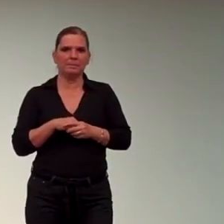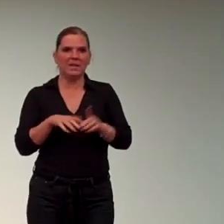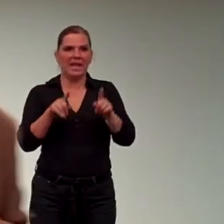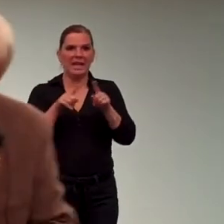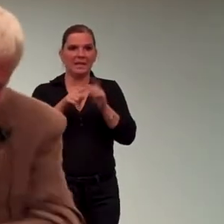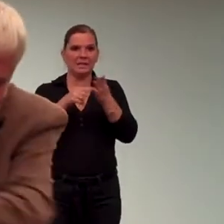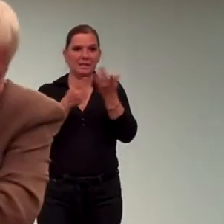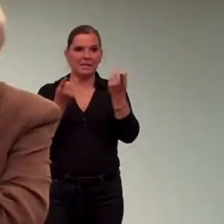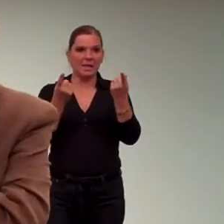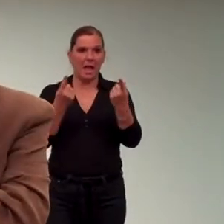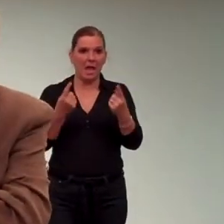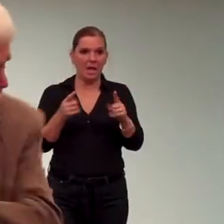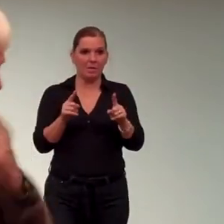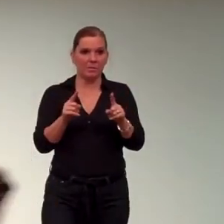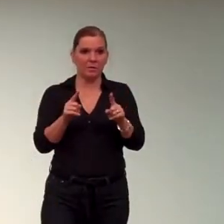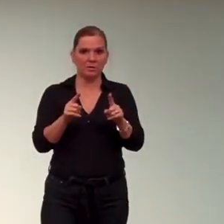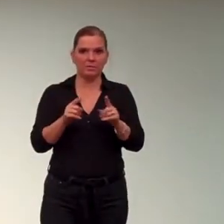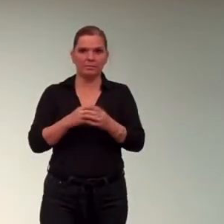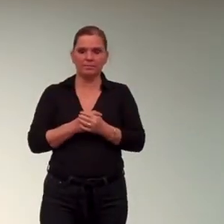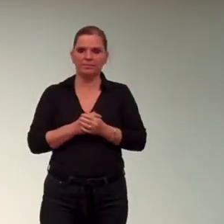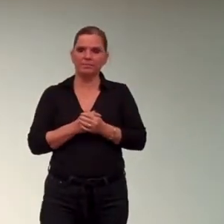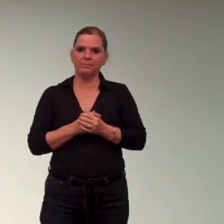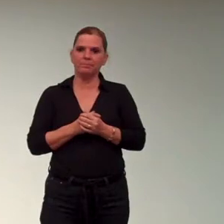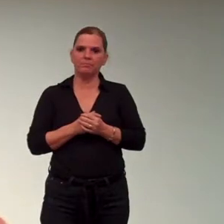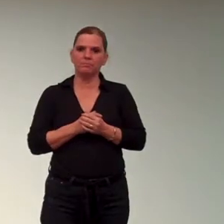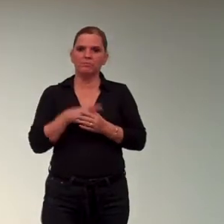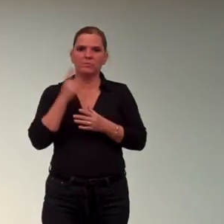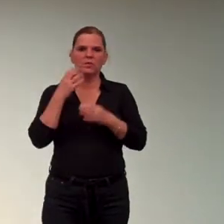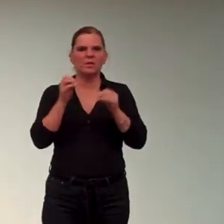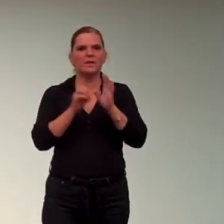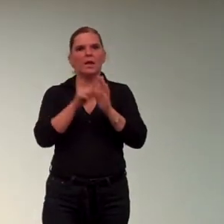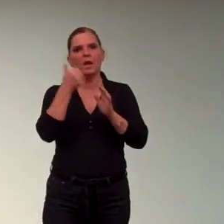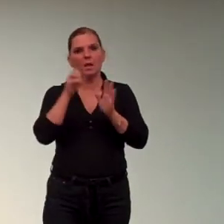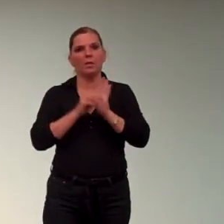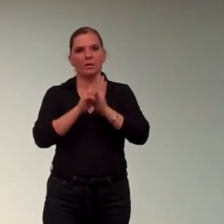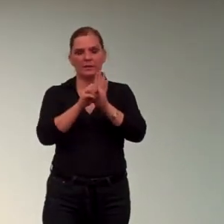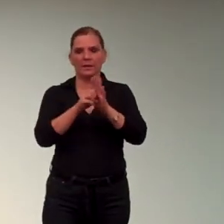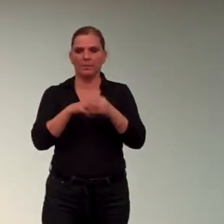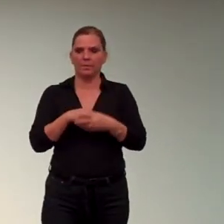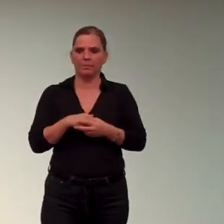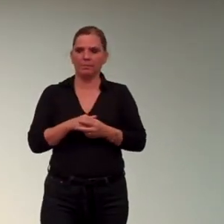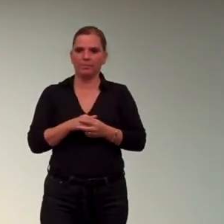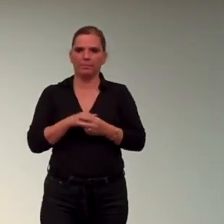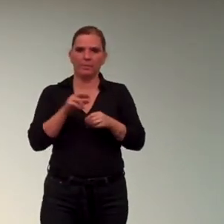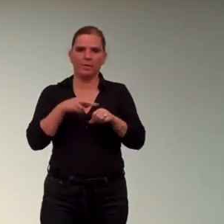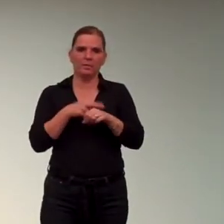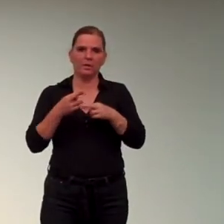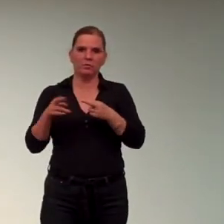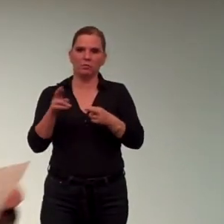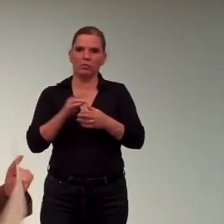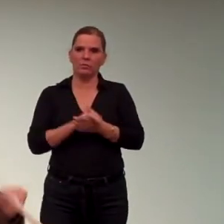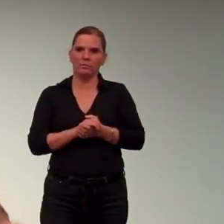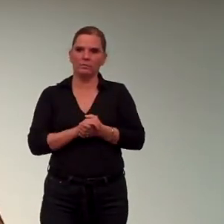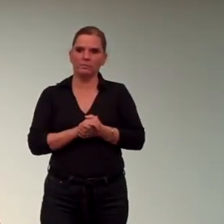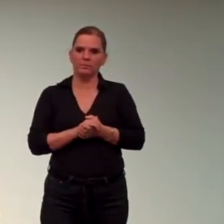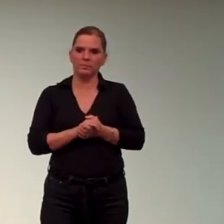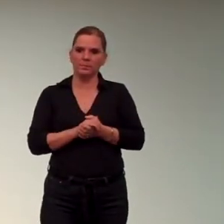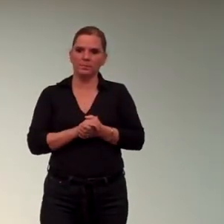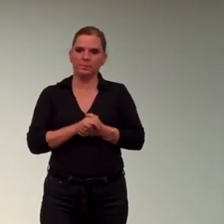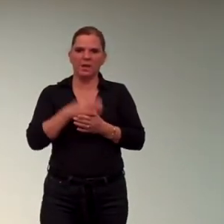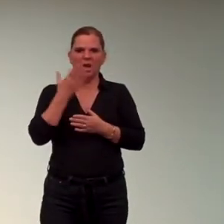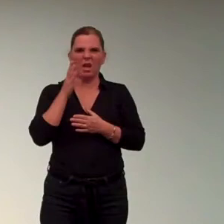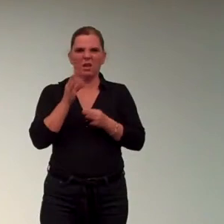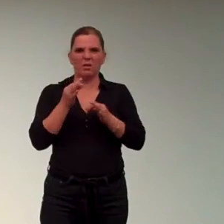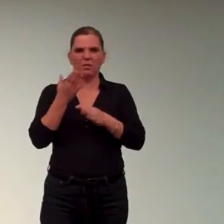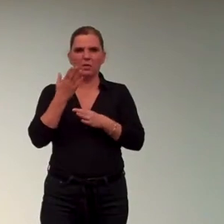as this happens, just to give you an example of the National Road, I don't know if you're